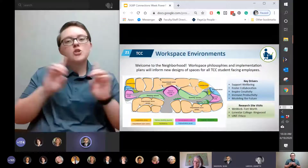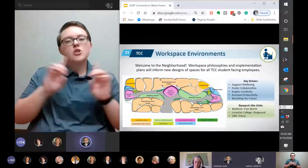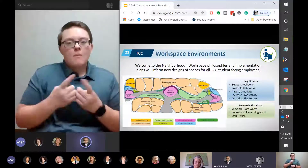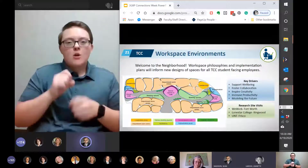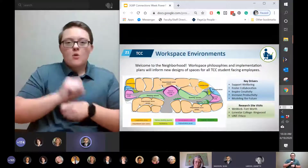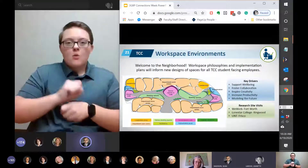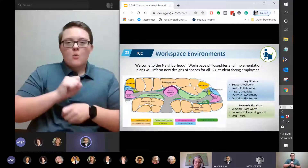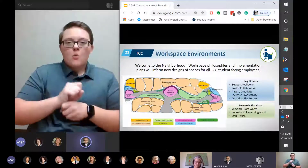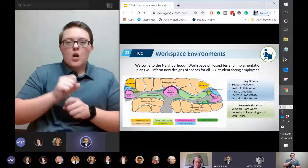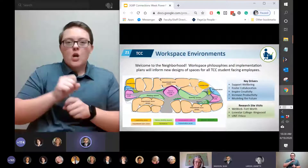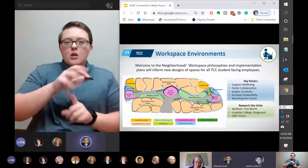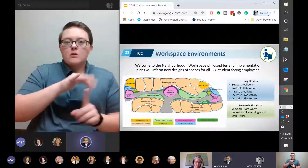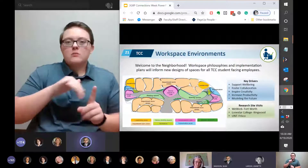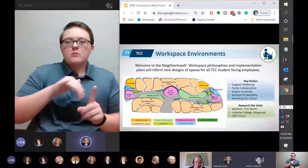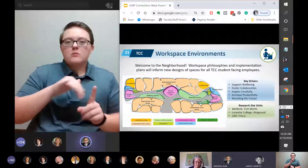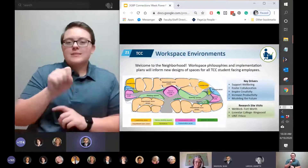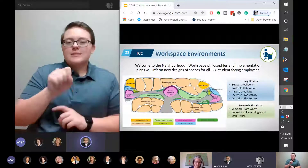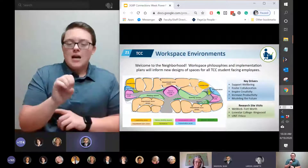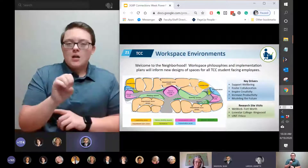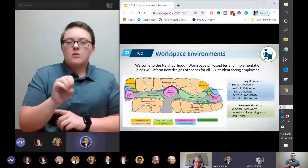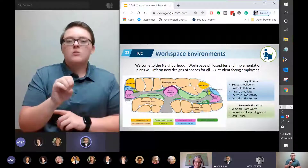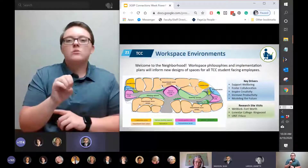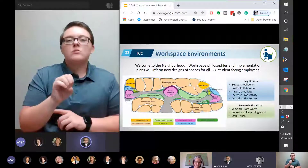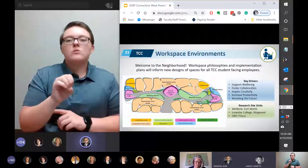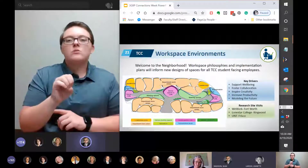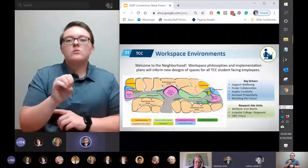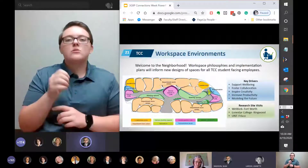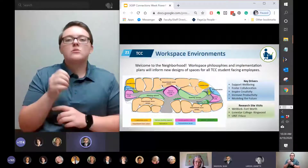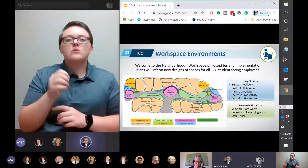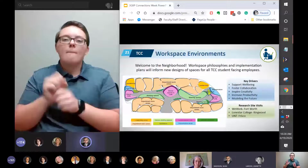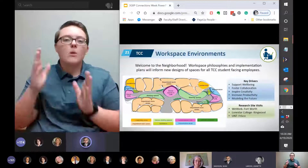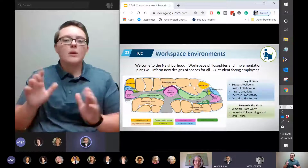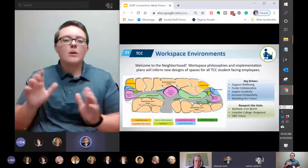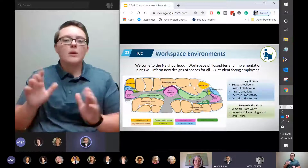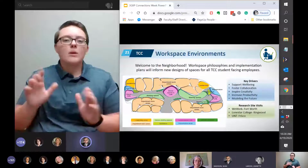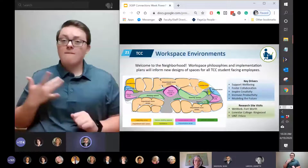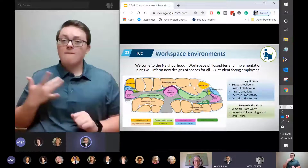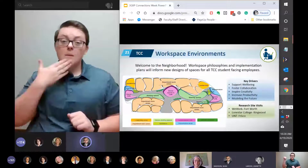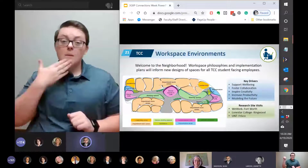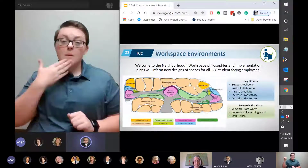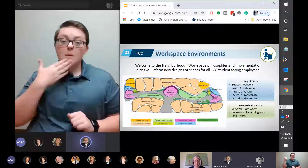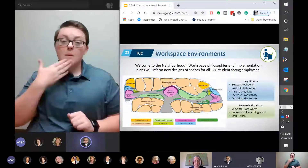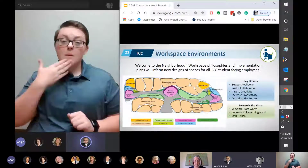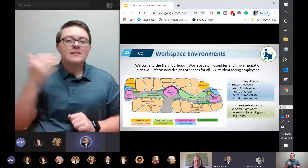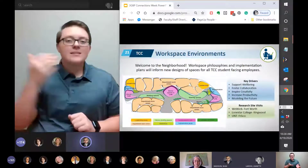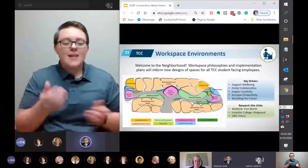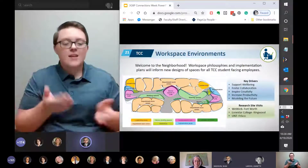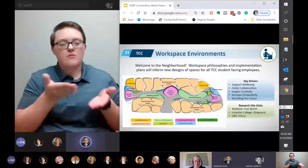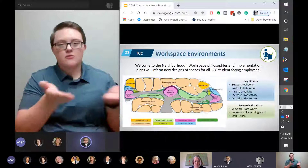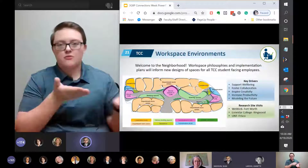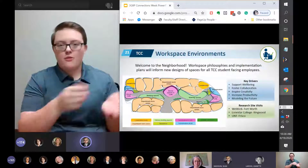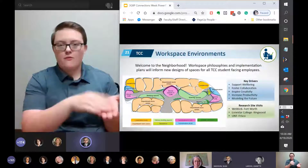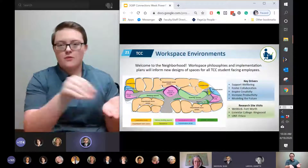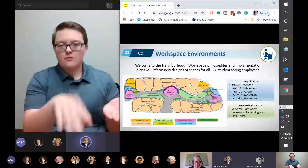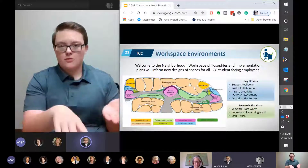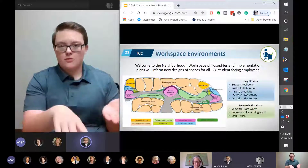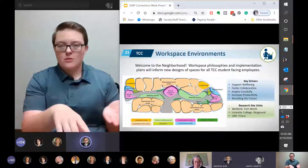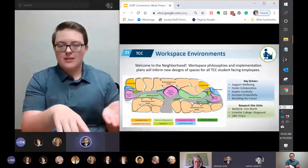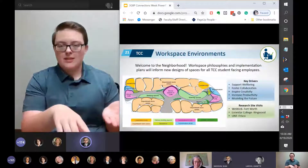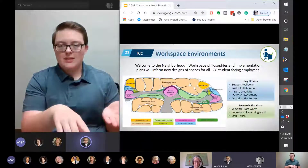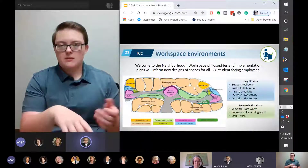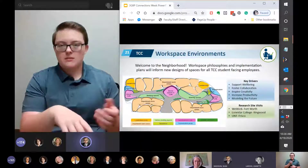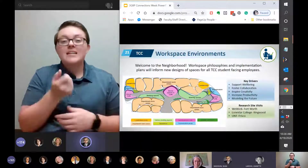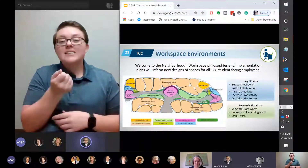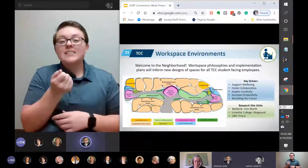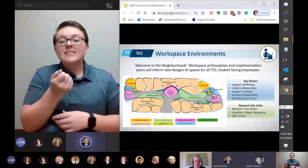adjacencies in mind for employees to feel their best and better serve our students. Several site visits